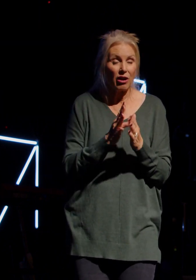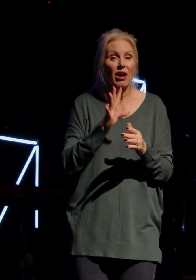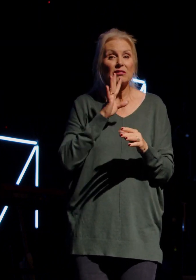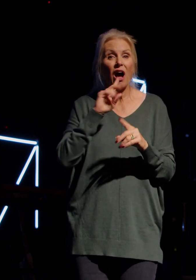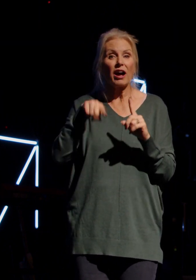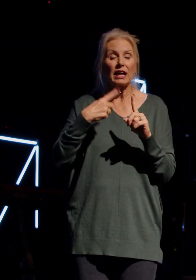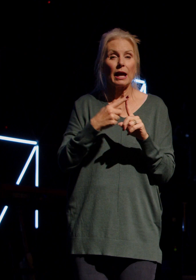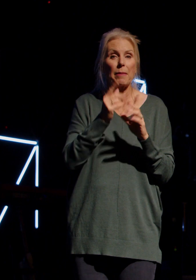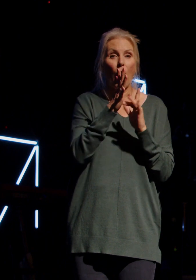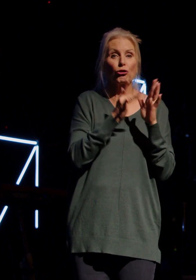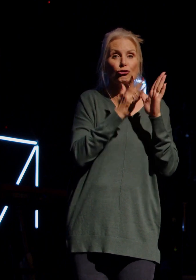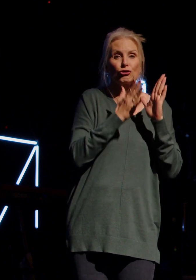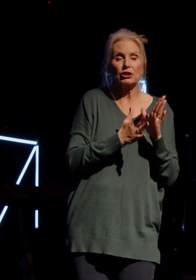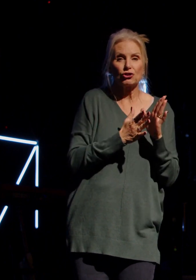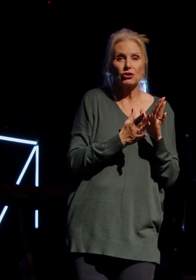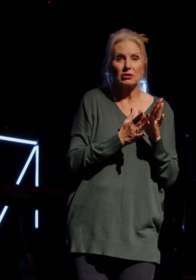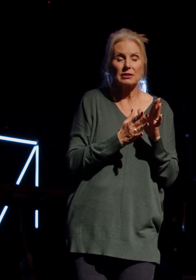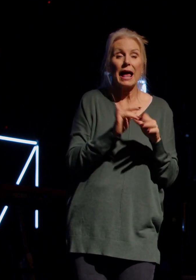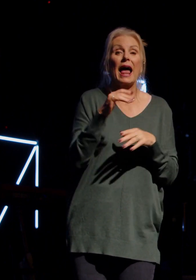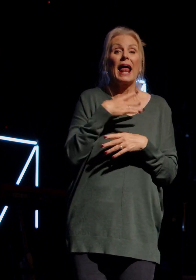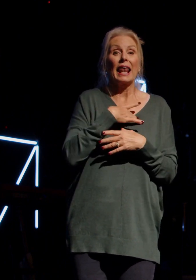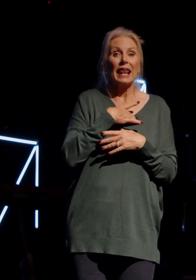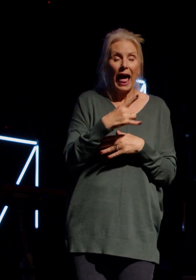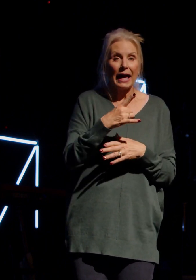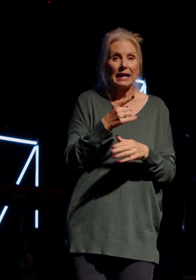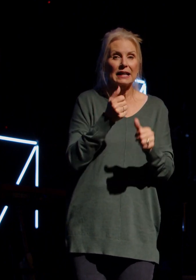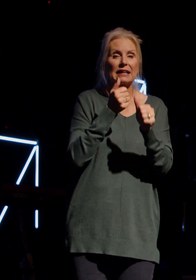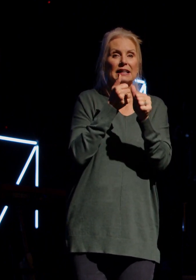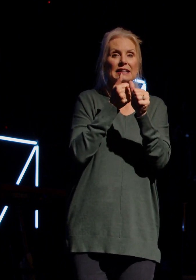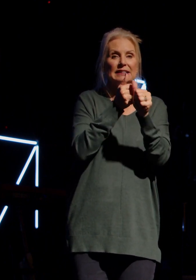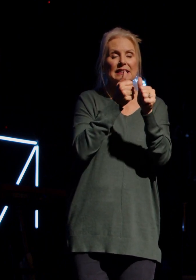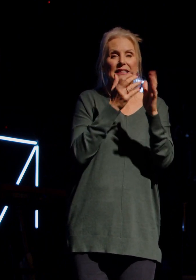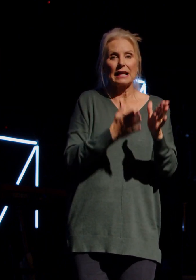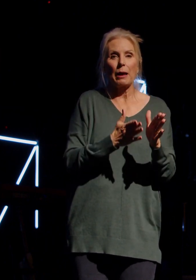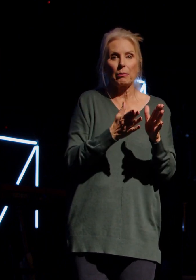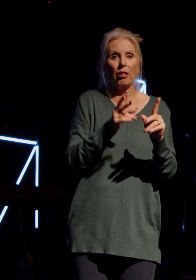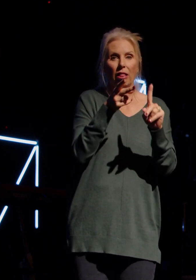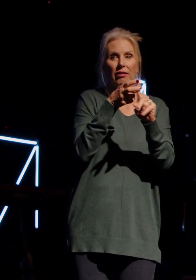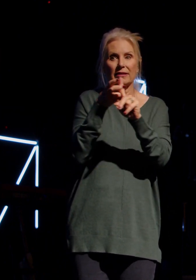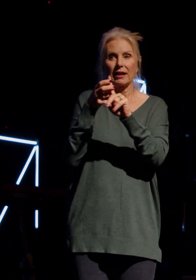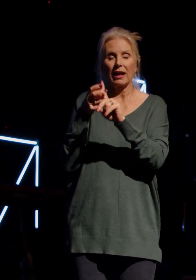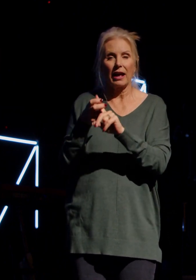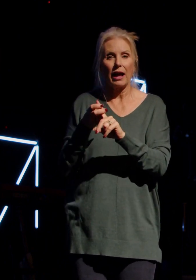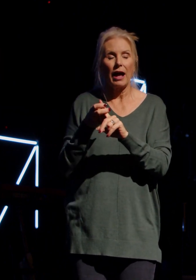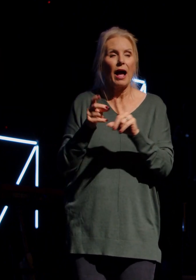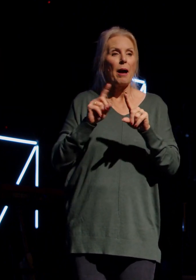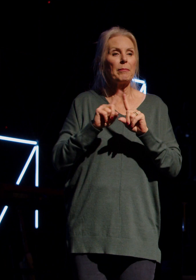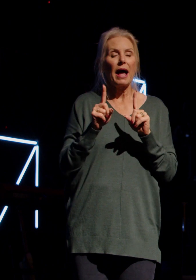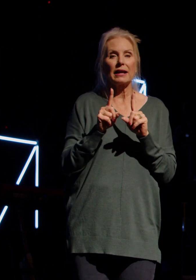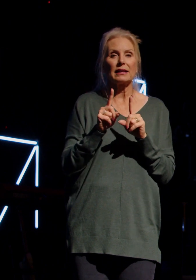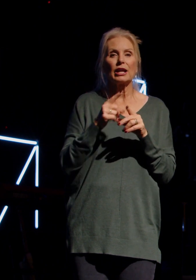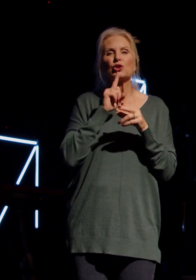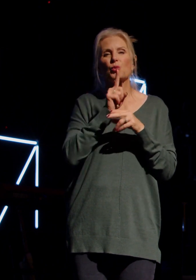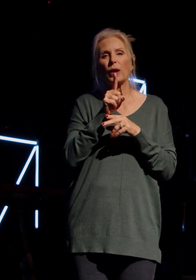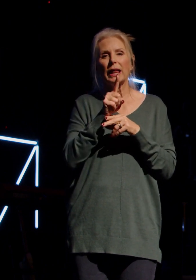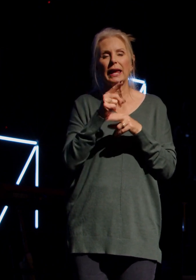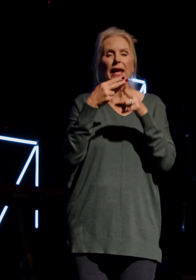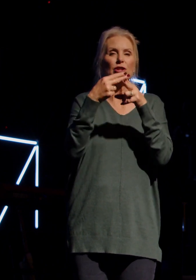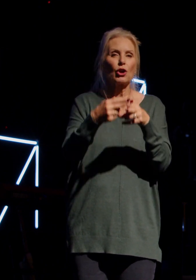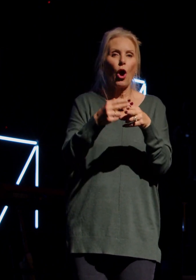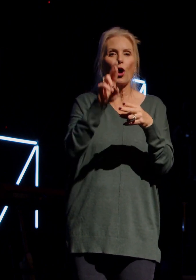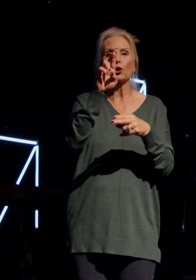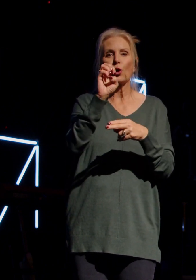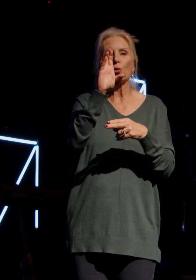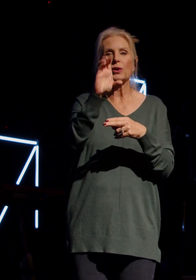times Christians like to do discipleship, but really what we call it, it's just called recycleship. We're just discipling the same